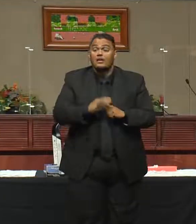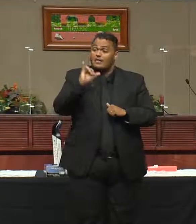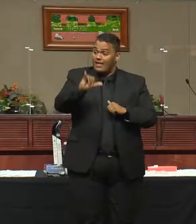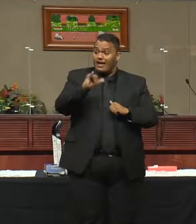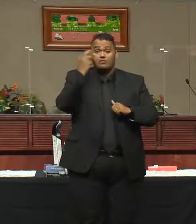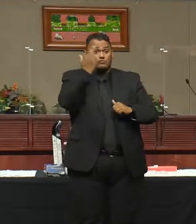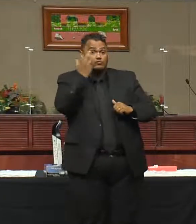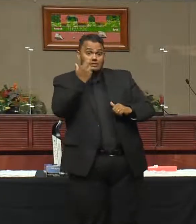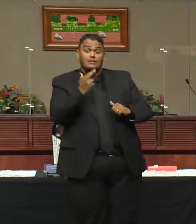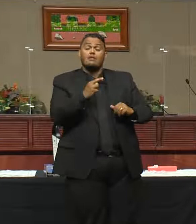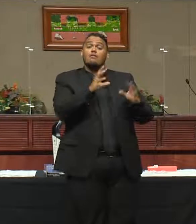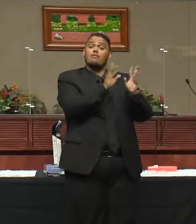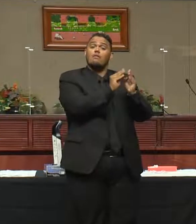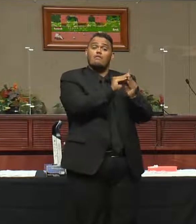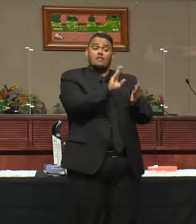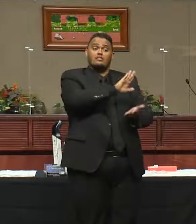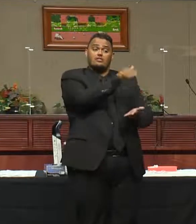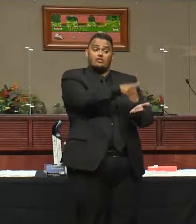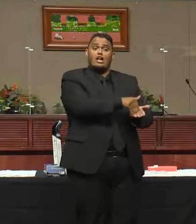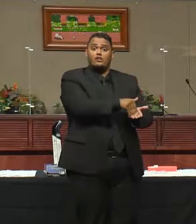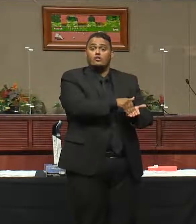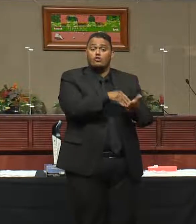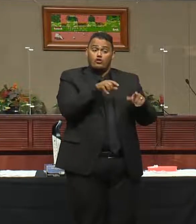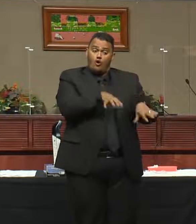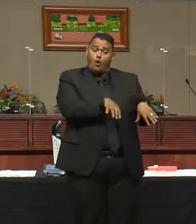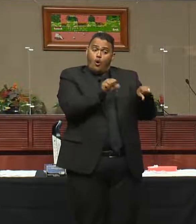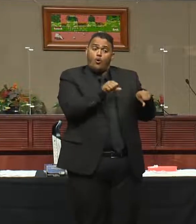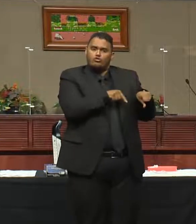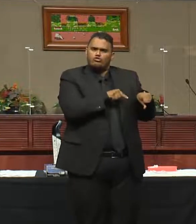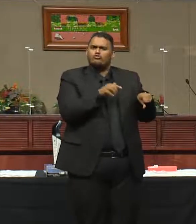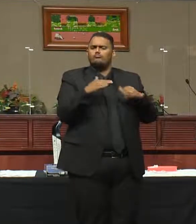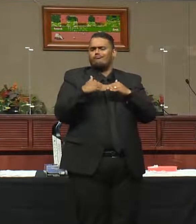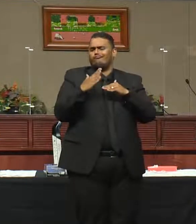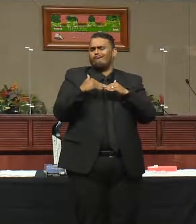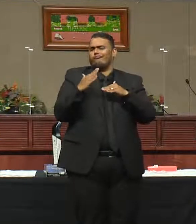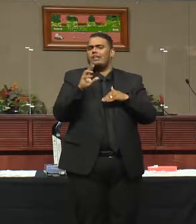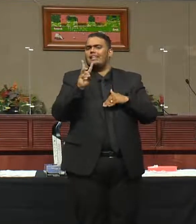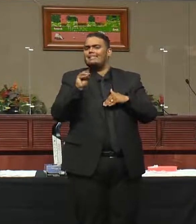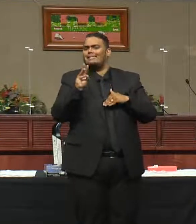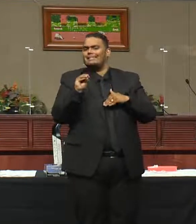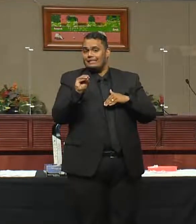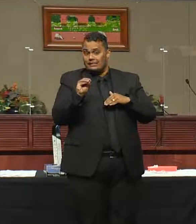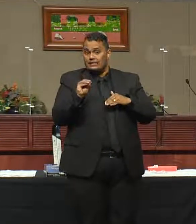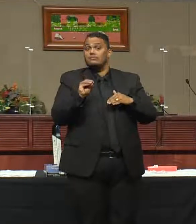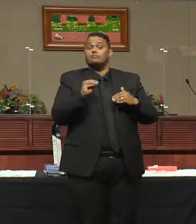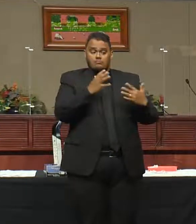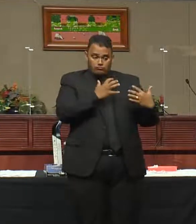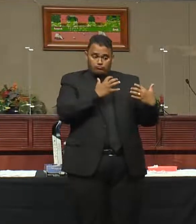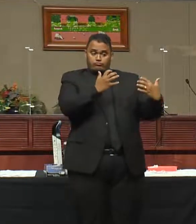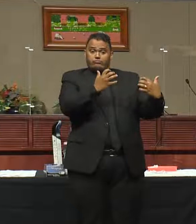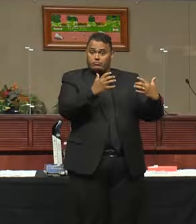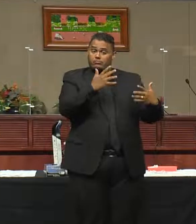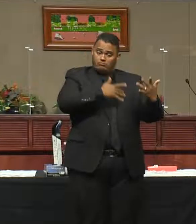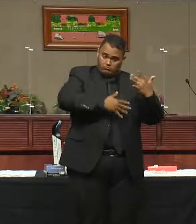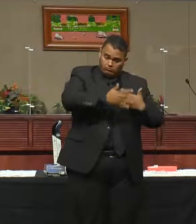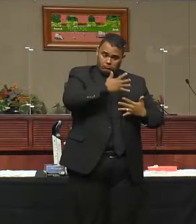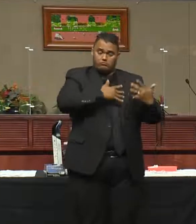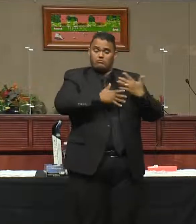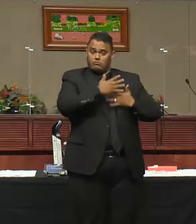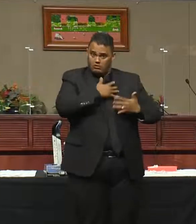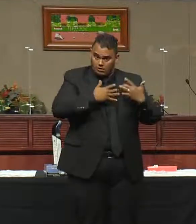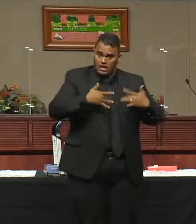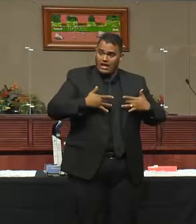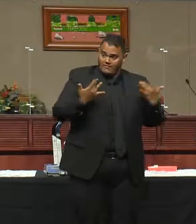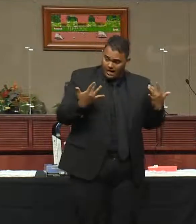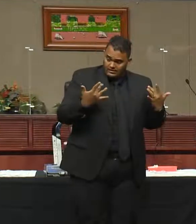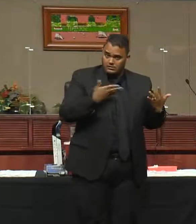hosted more than 60 in-person events since the pandemic began to rage in our community, and